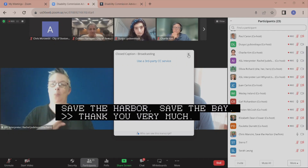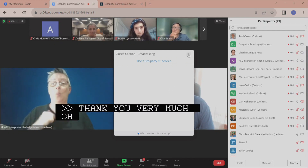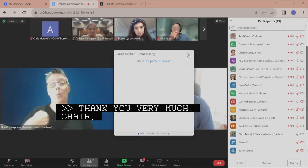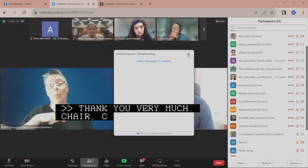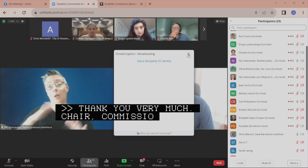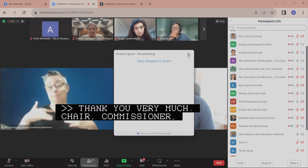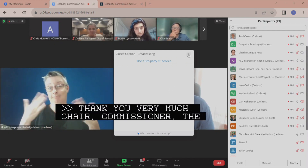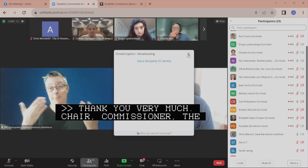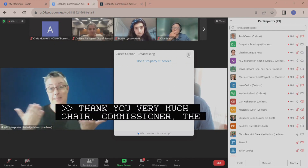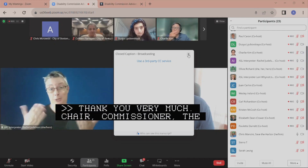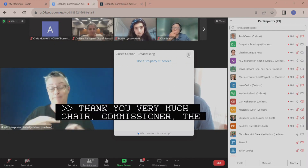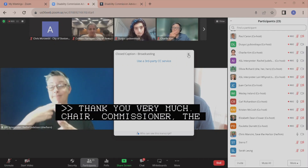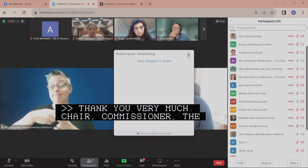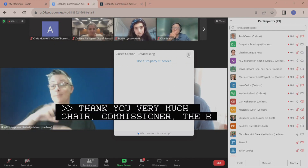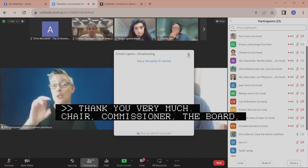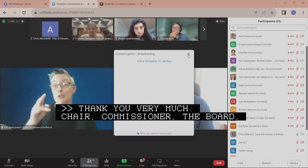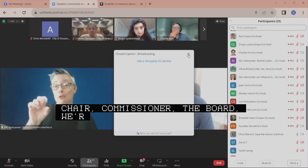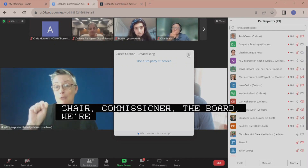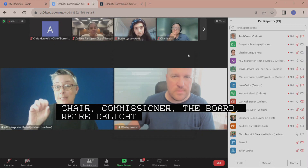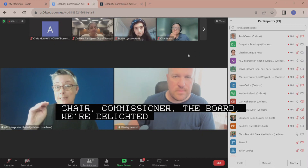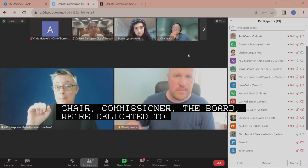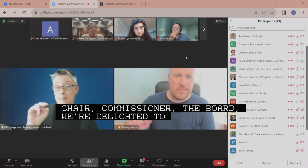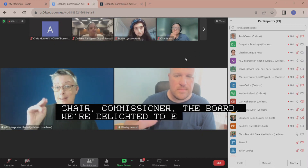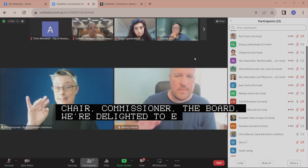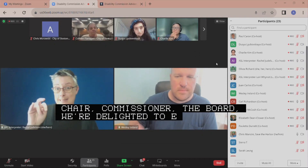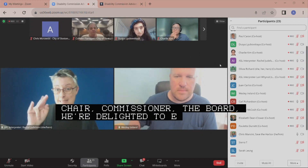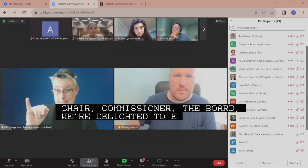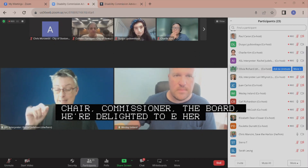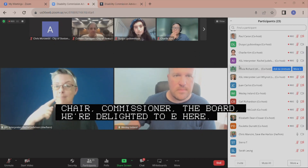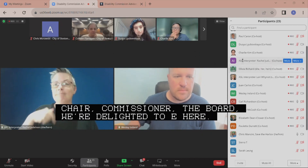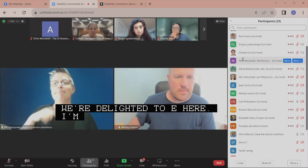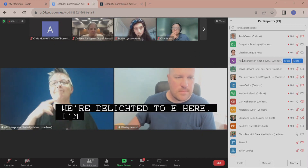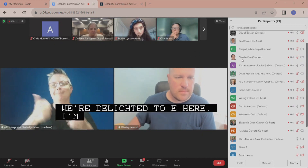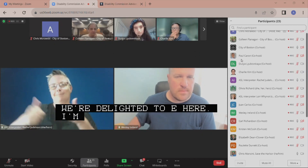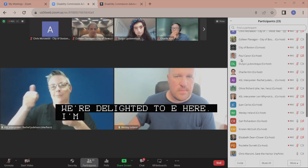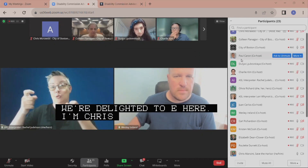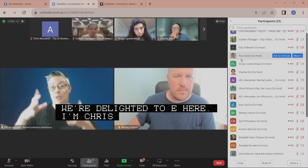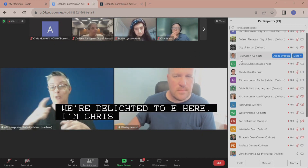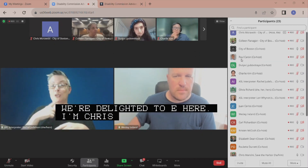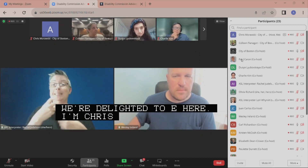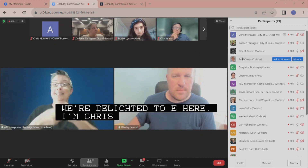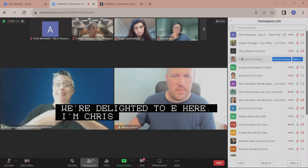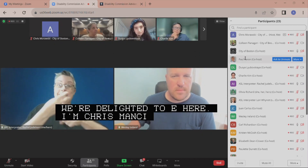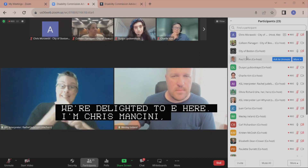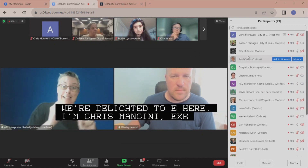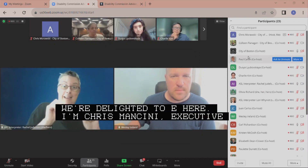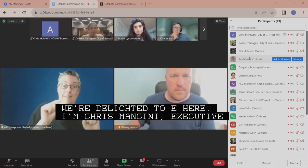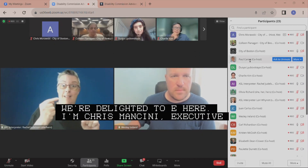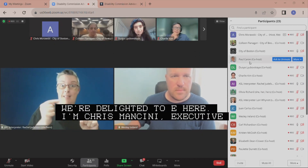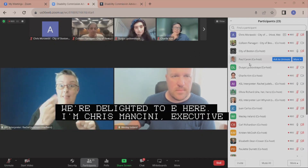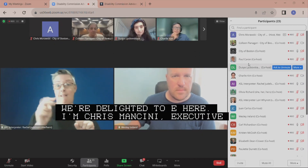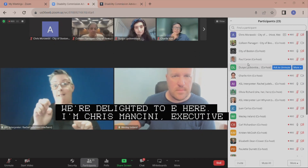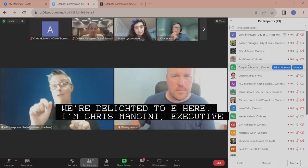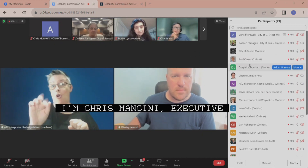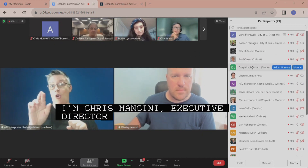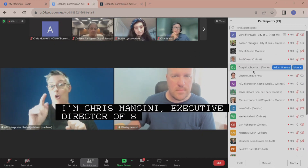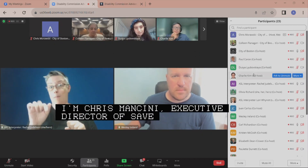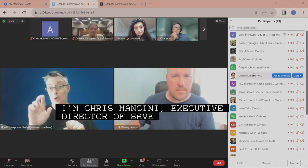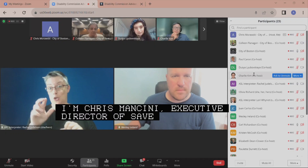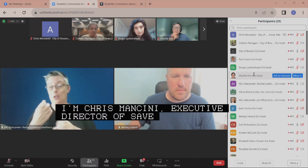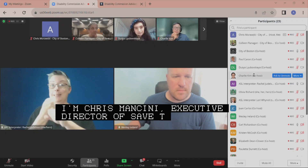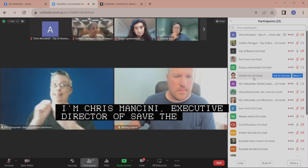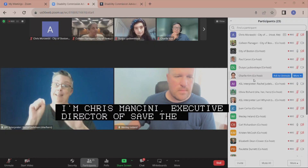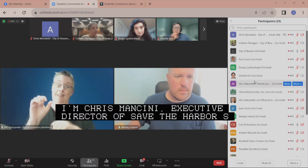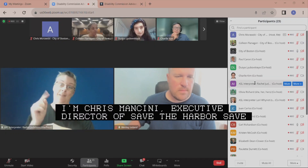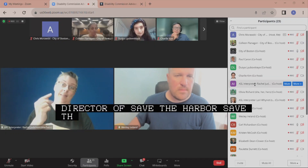be here. My name is Chris Mancini. I'm the Executive Director of Save the Harbor, Save the Bay. And we're pleased to